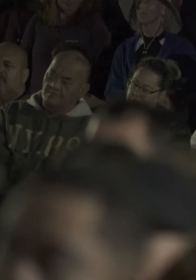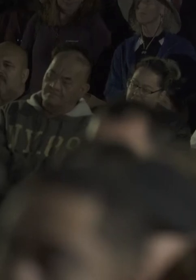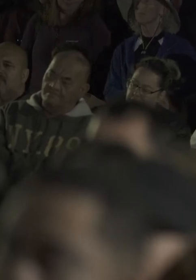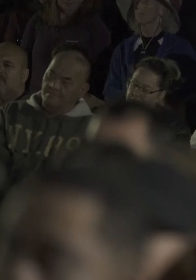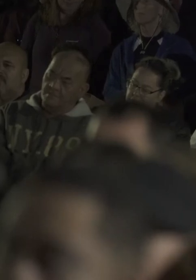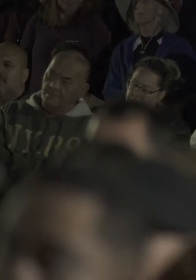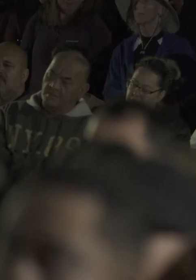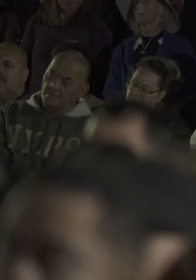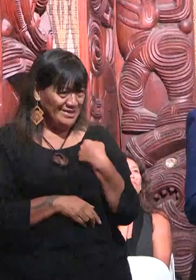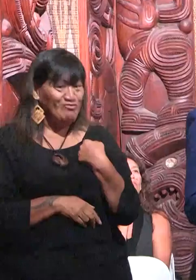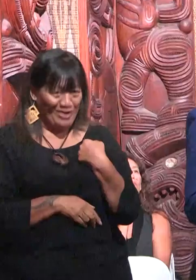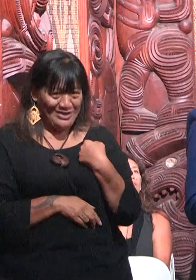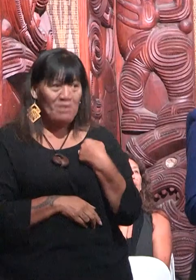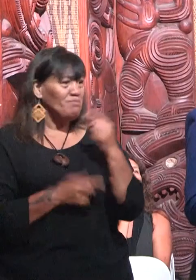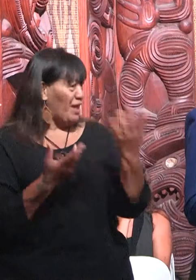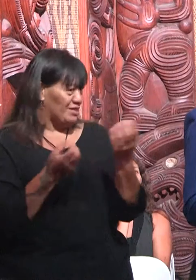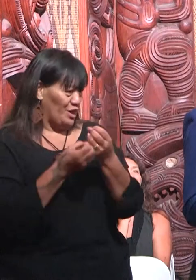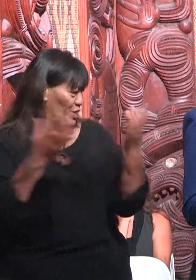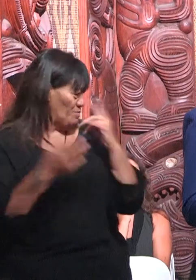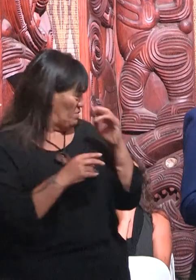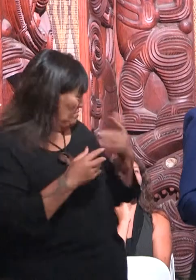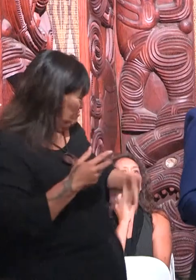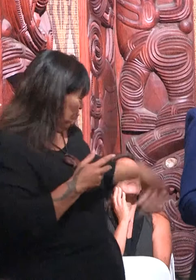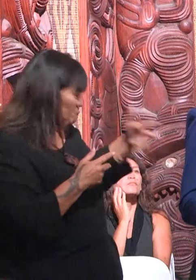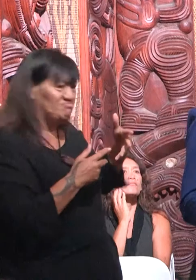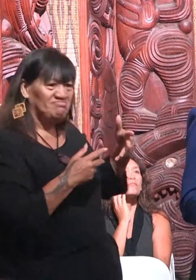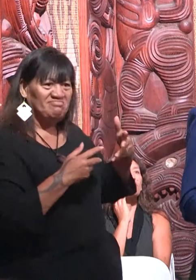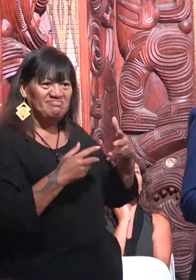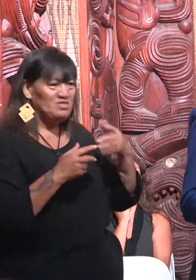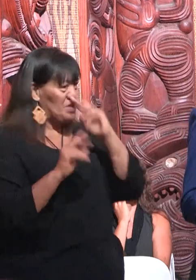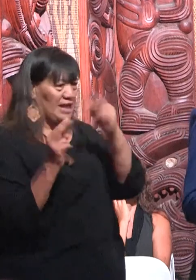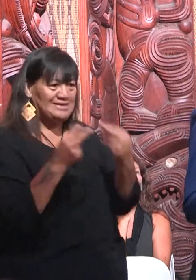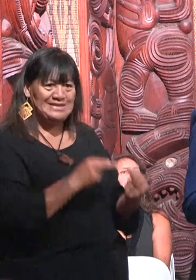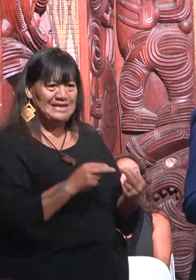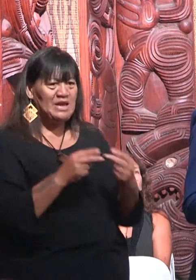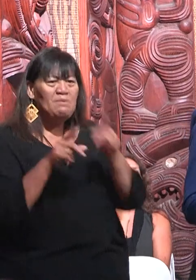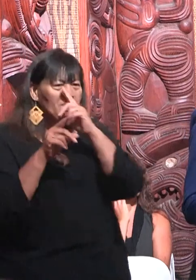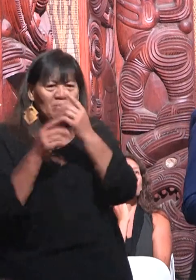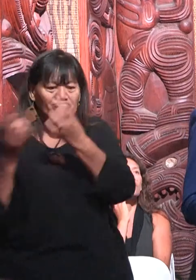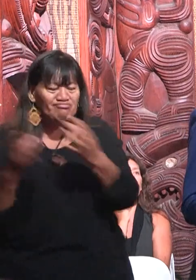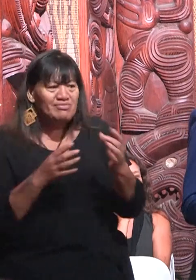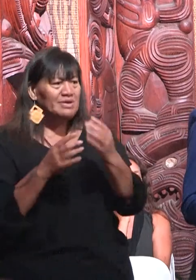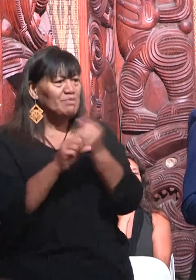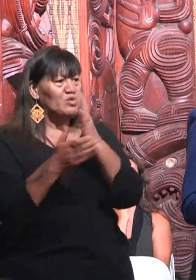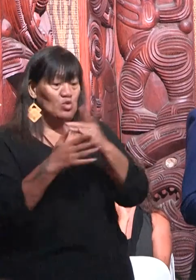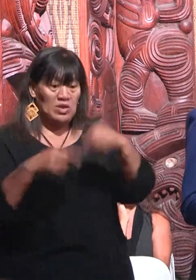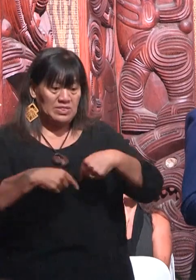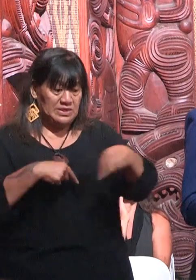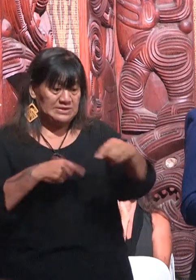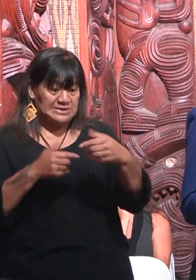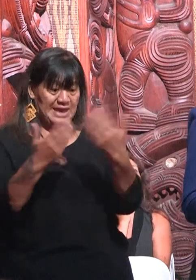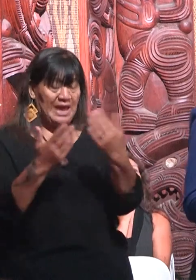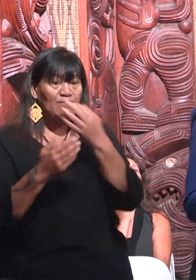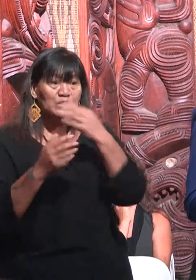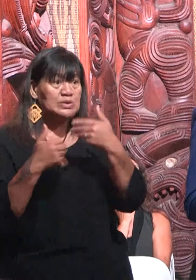seen, but there are many people who have not been seen in making the last few days very, very successful. I'm not